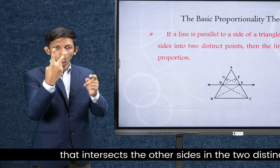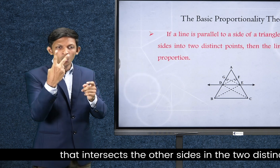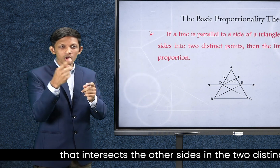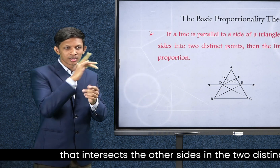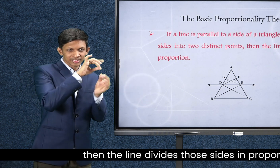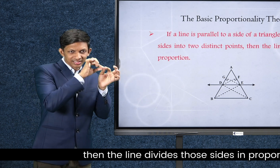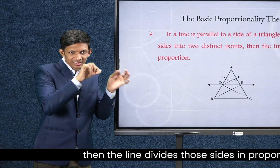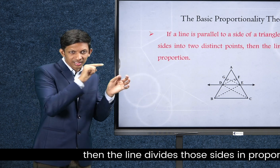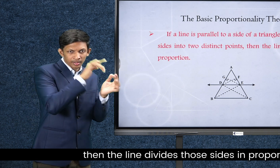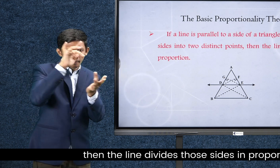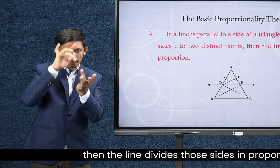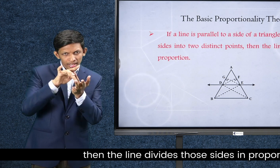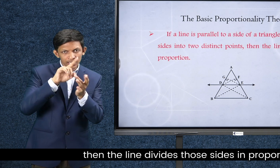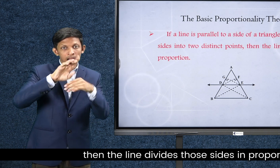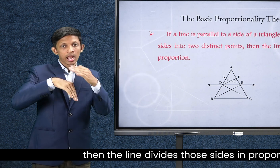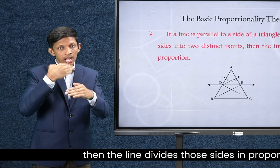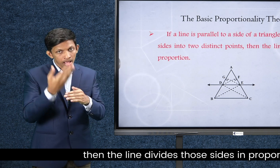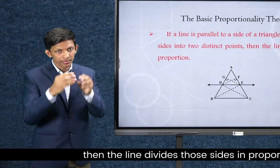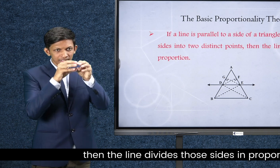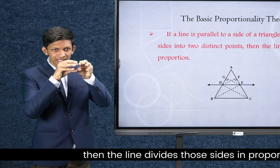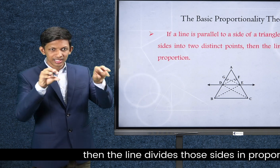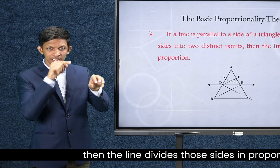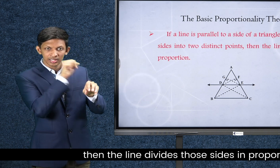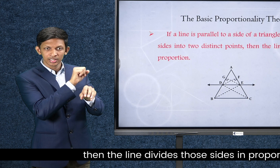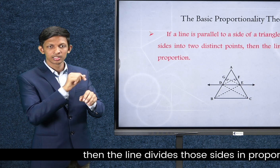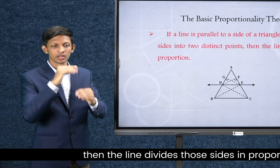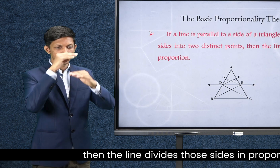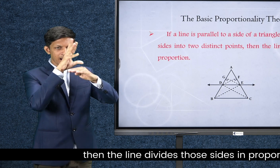points, then the line divides those sides in proportion.